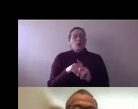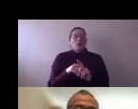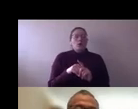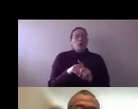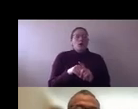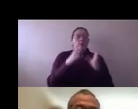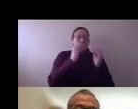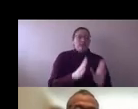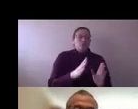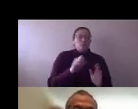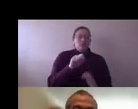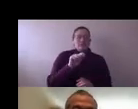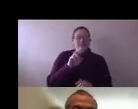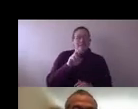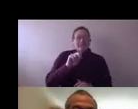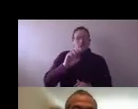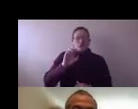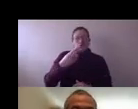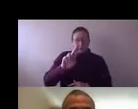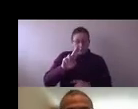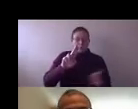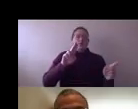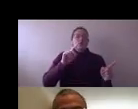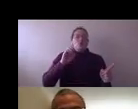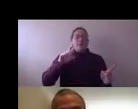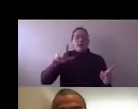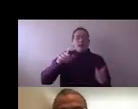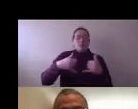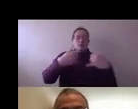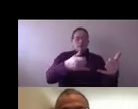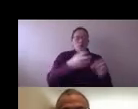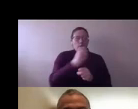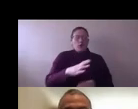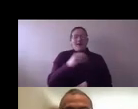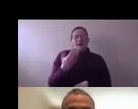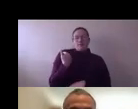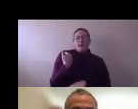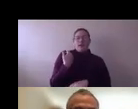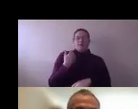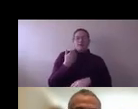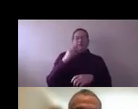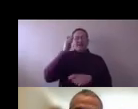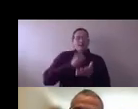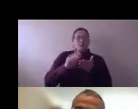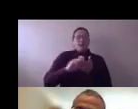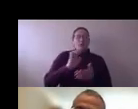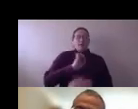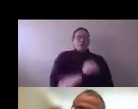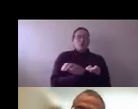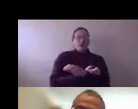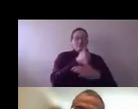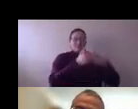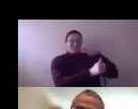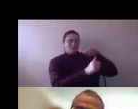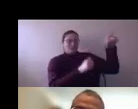Professor Stephen Chu, a Nobel Prize winner, and also the former Secretary of Energy under President Obama. And